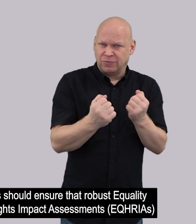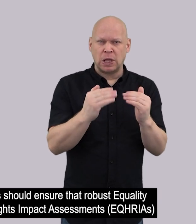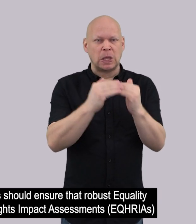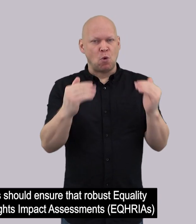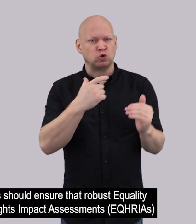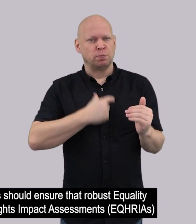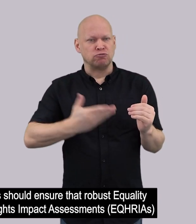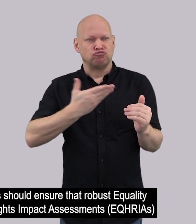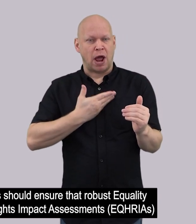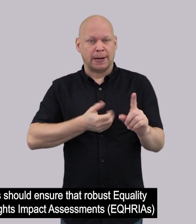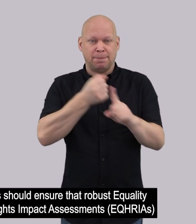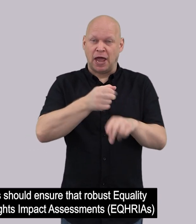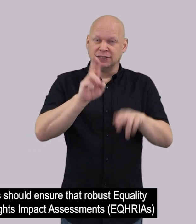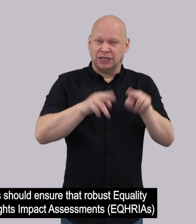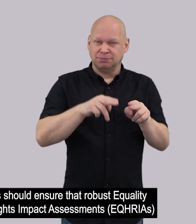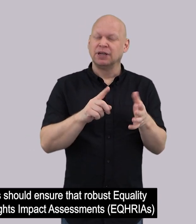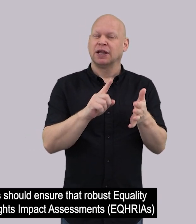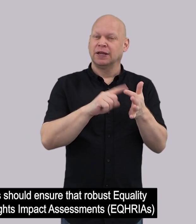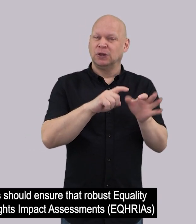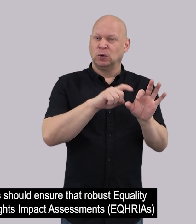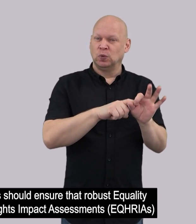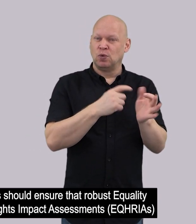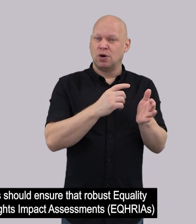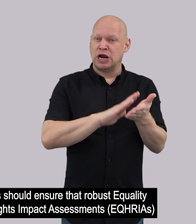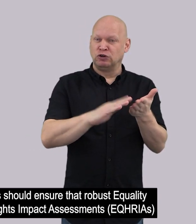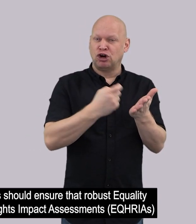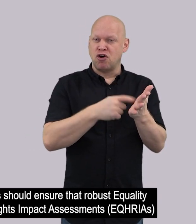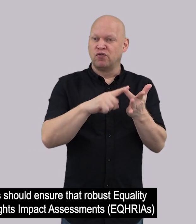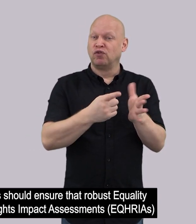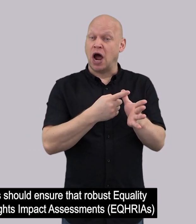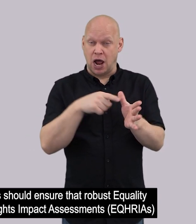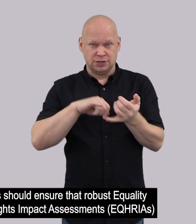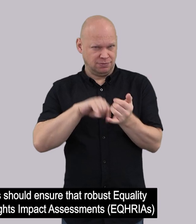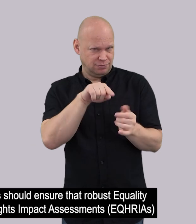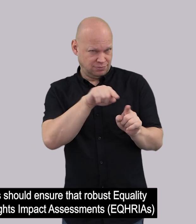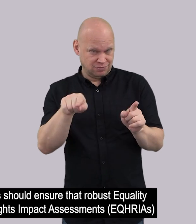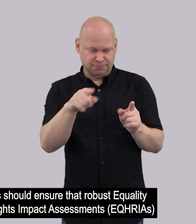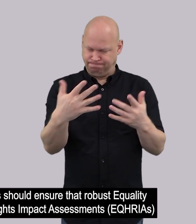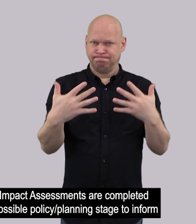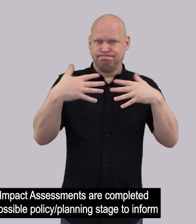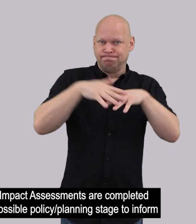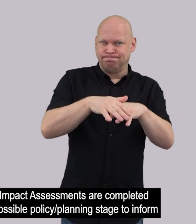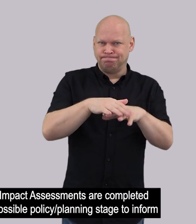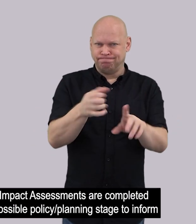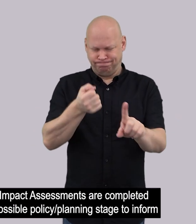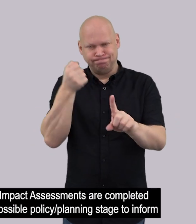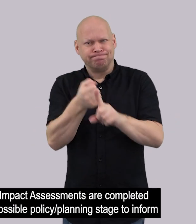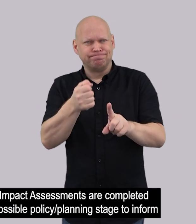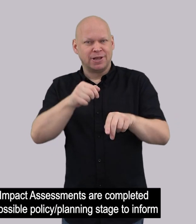Public bodies should ensure that robust equality and human rights impact assessments, EQHRIAs, or integrated impact